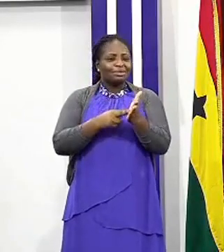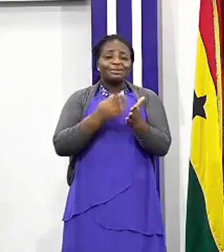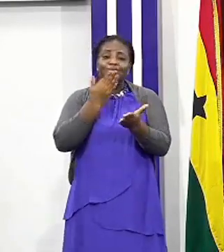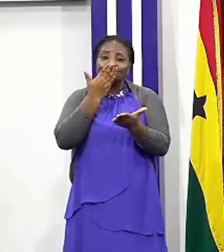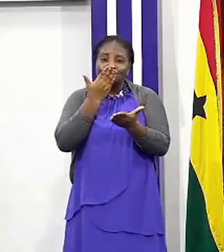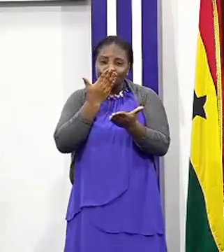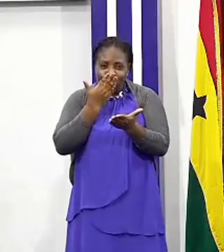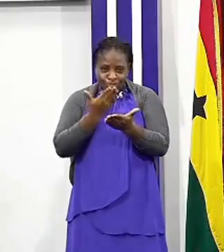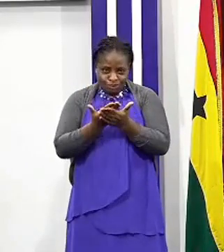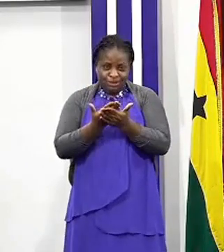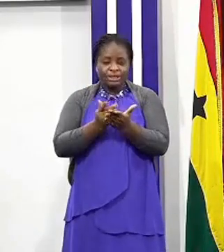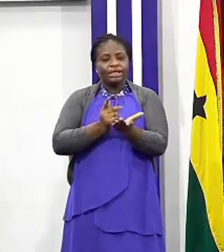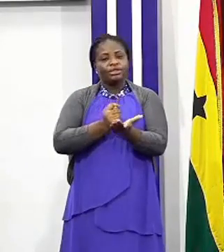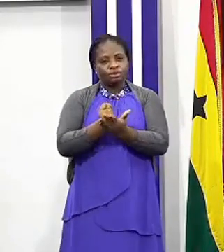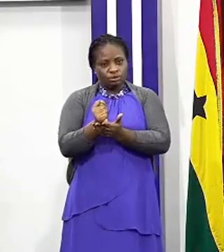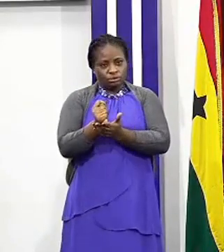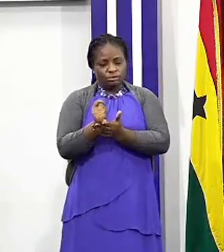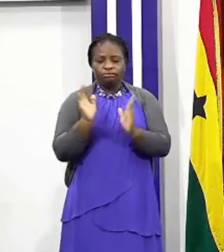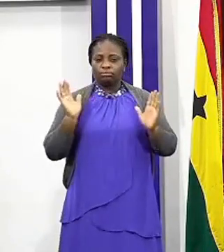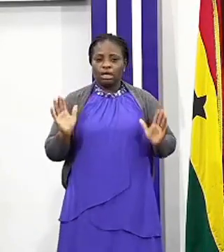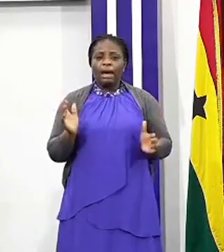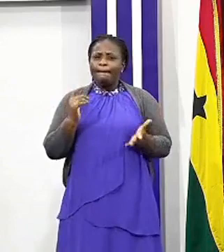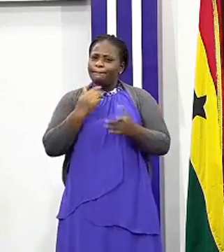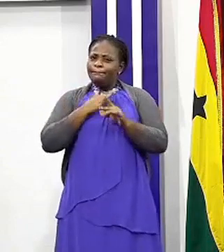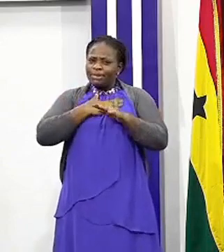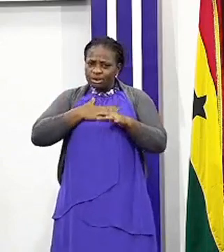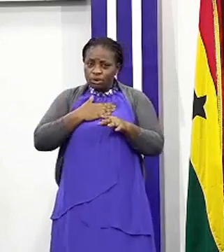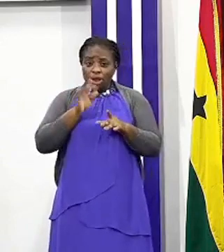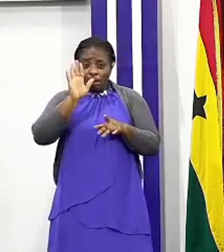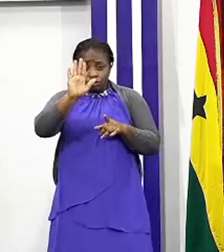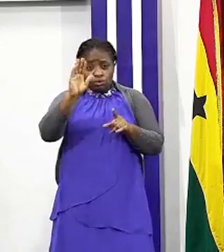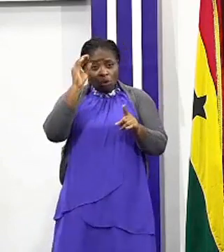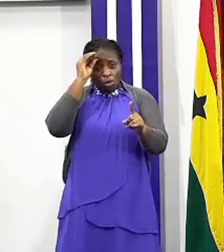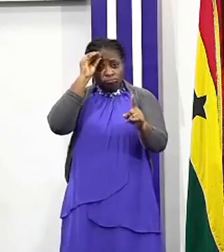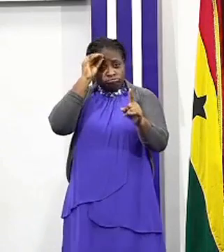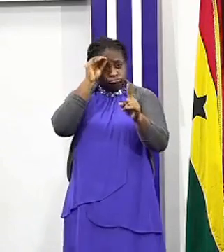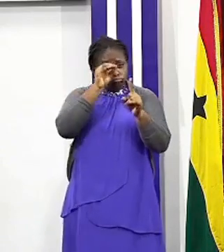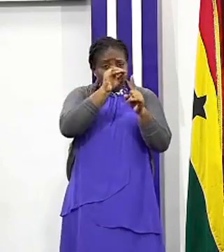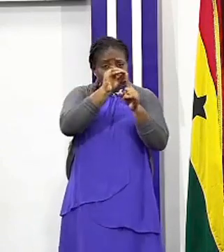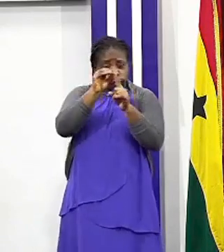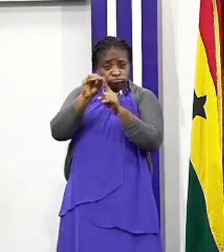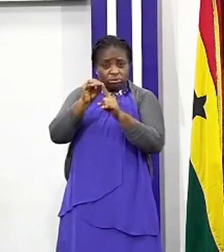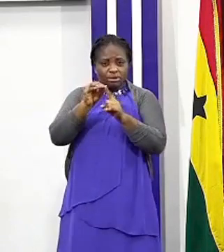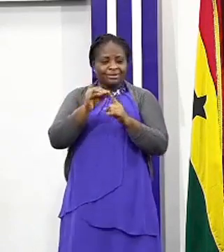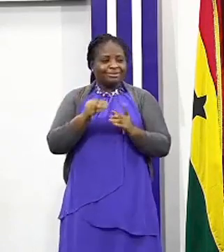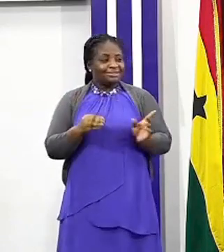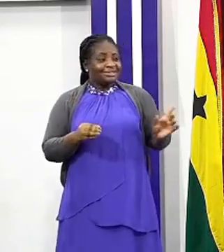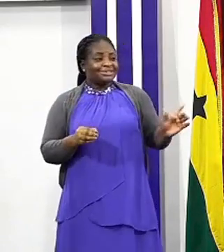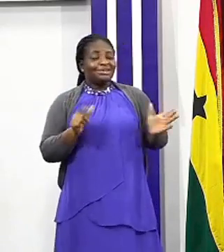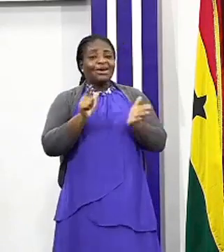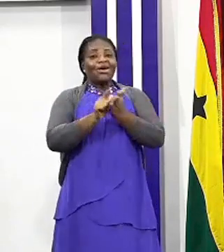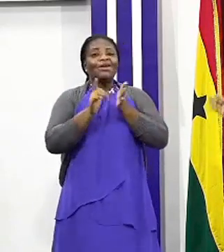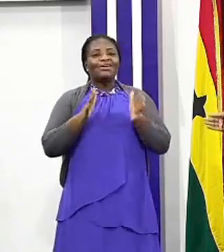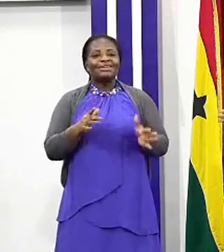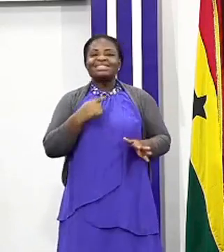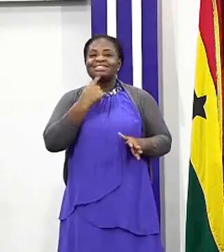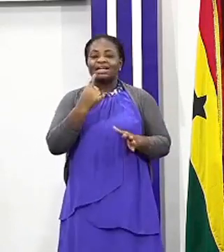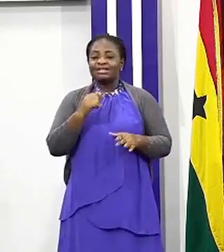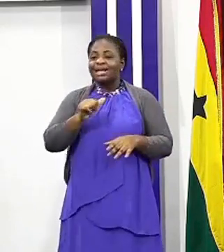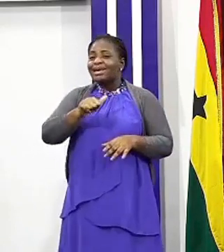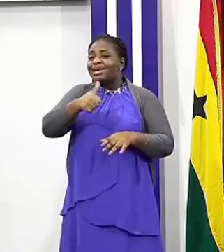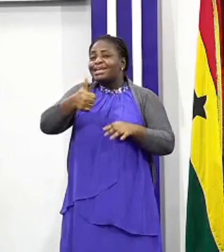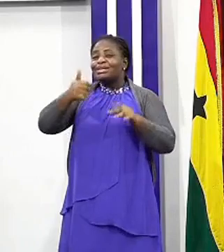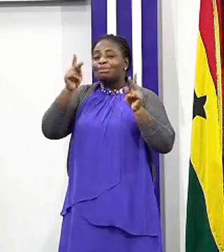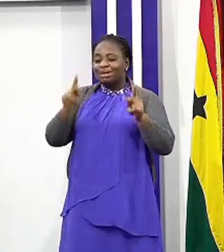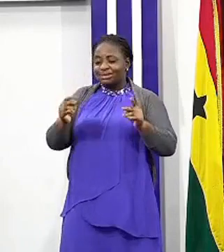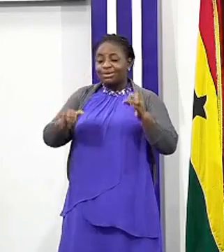fair. When it comes to opinions, there are experts. We, the lawyers, will tell you that when you go to court, it's anybody who professes